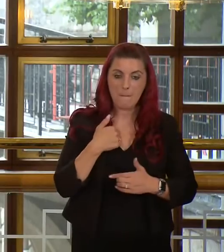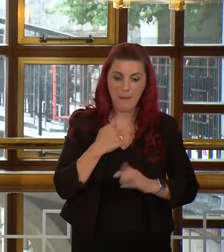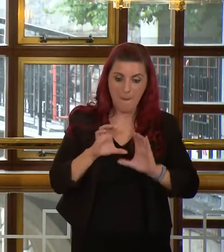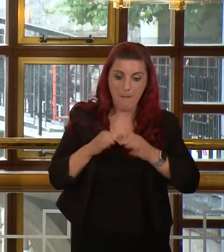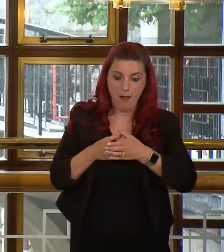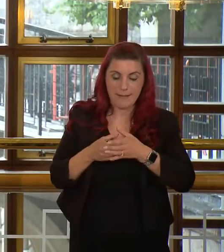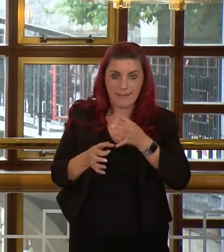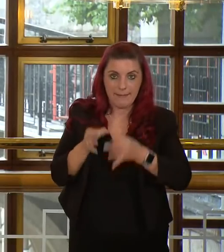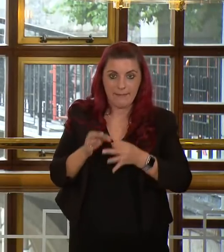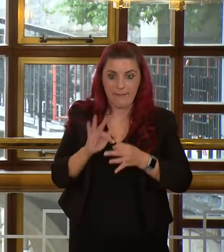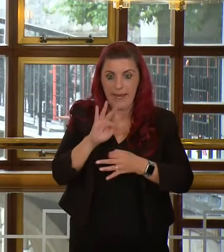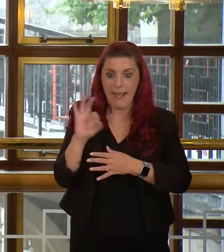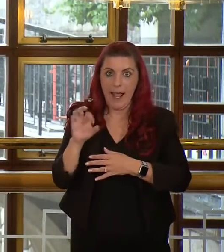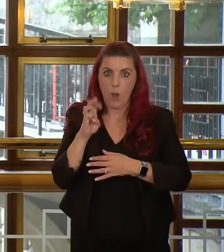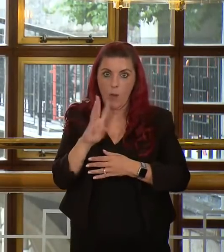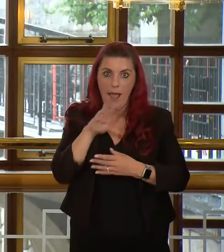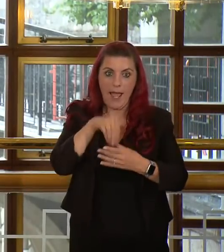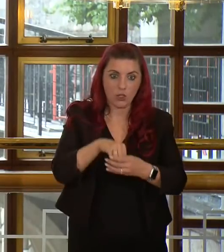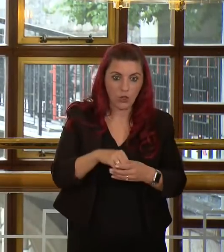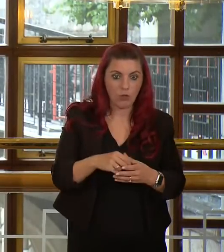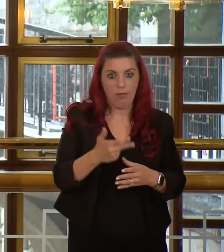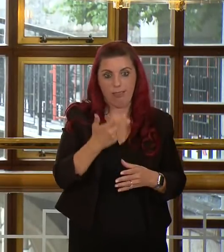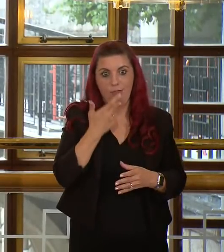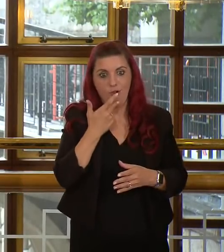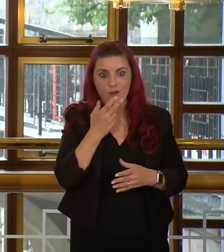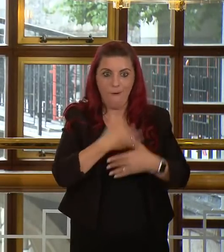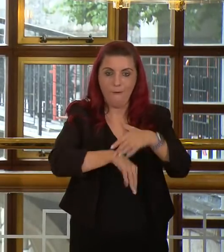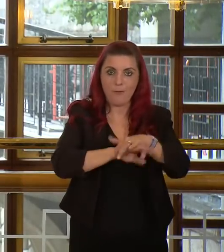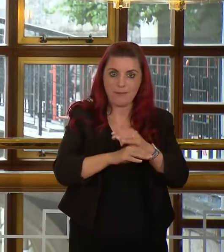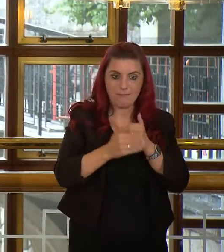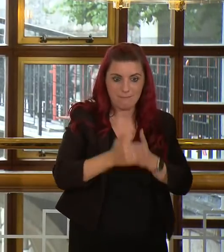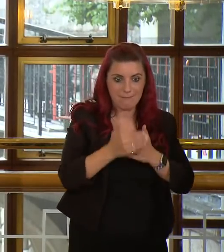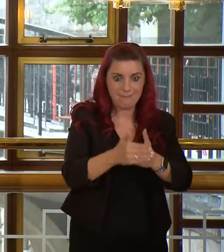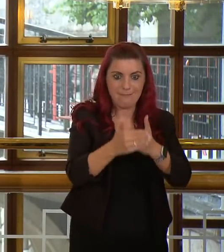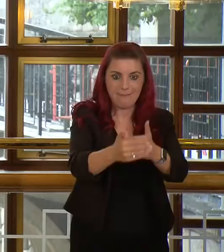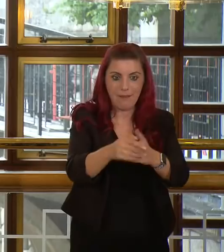this new government, enter a third government, a third chapter in government, and we